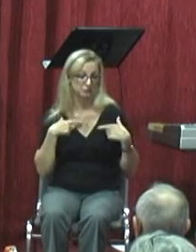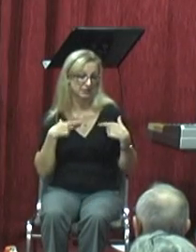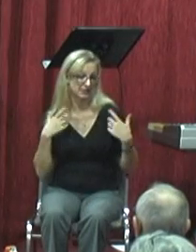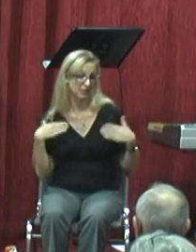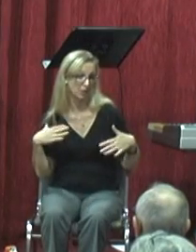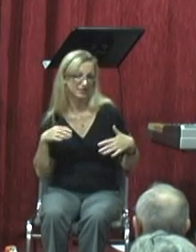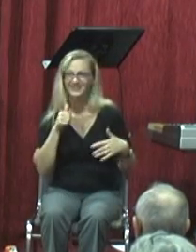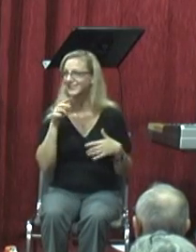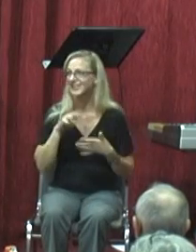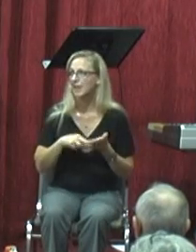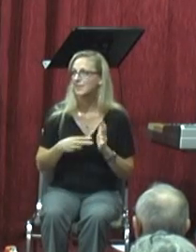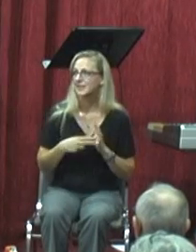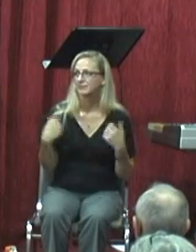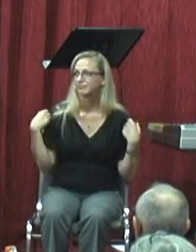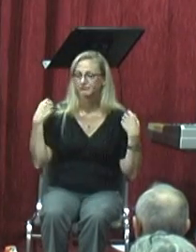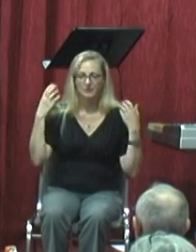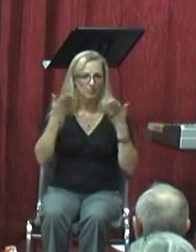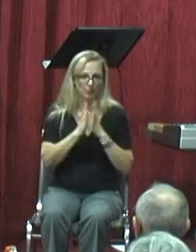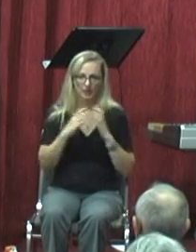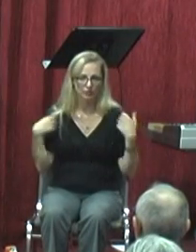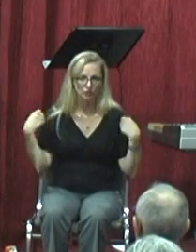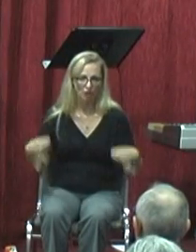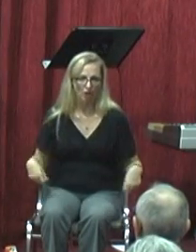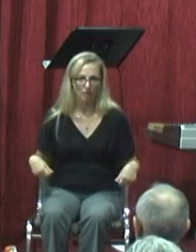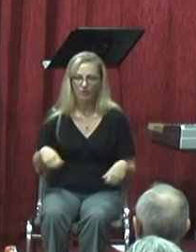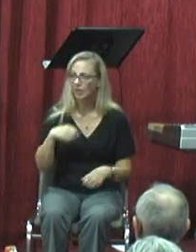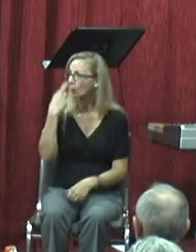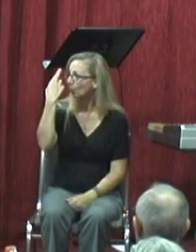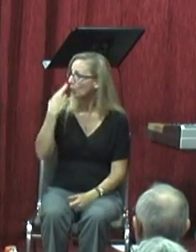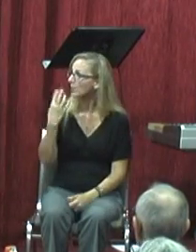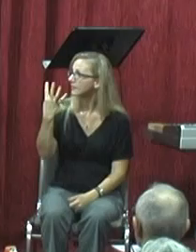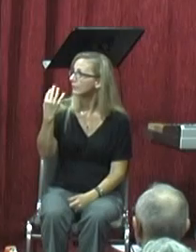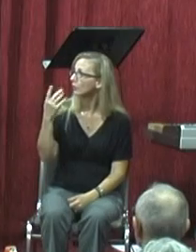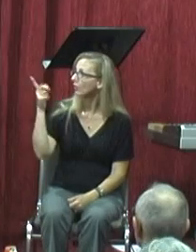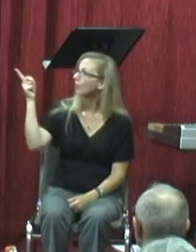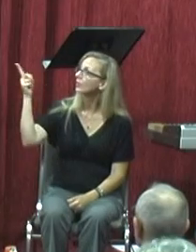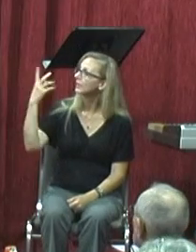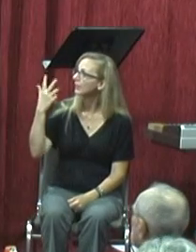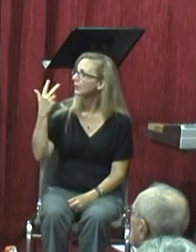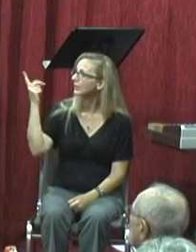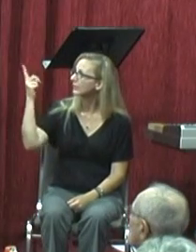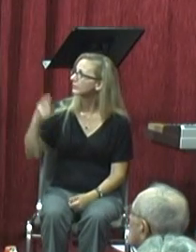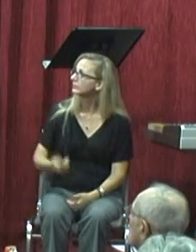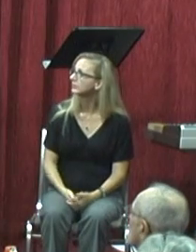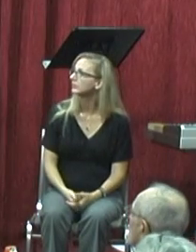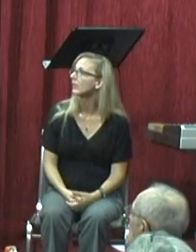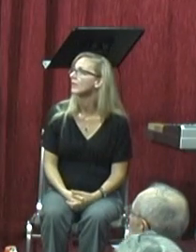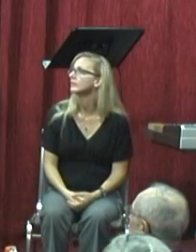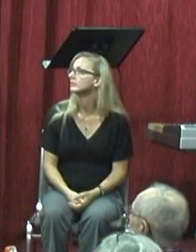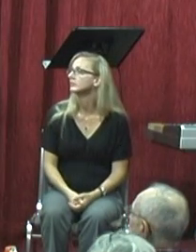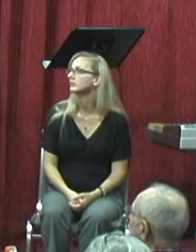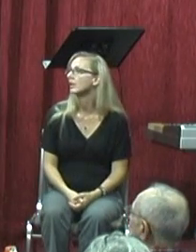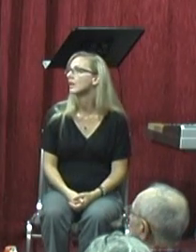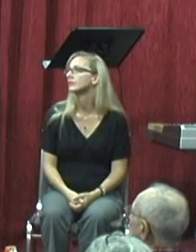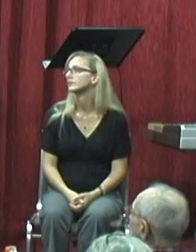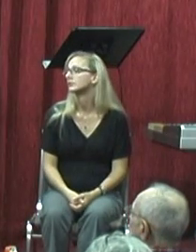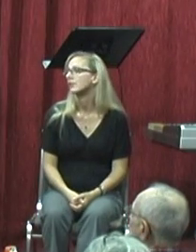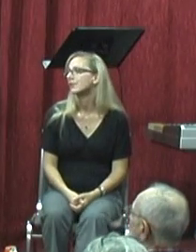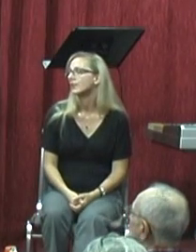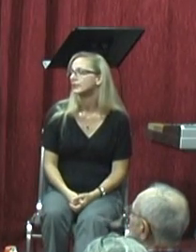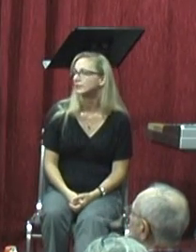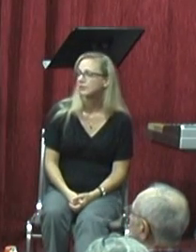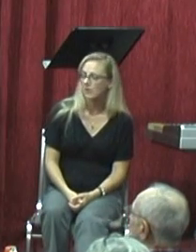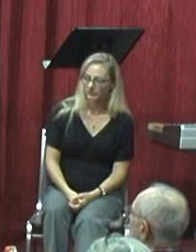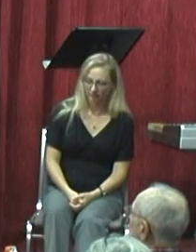prayer shawl. In Romans chapter 13, verse 14, Paul says this, clothe yourselves with the Lord Yeshua,